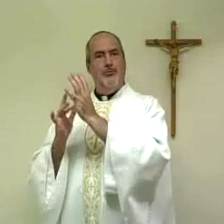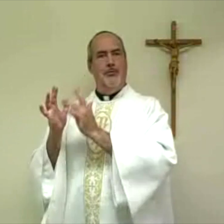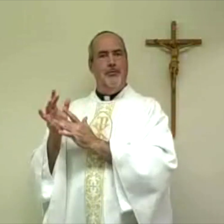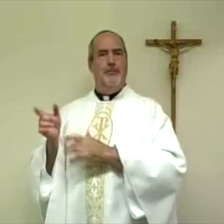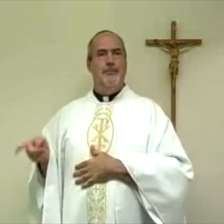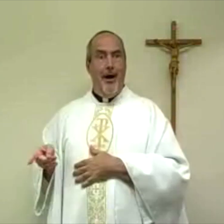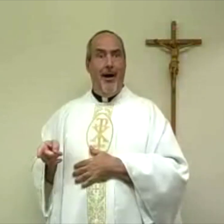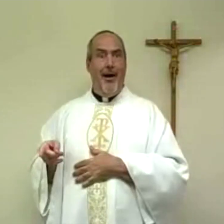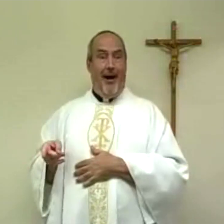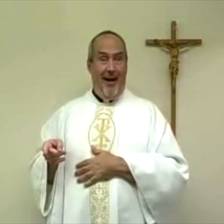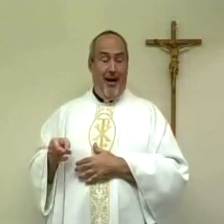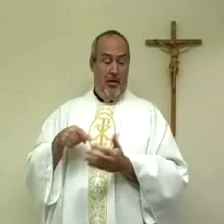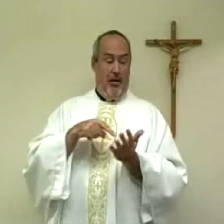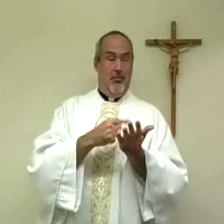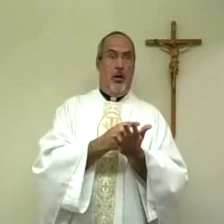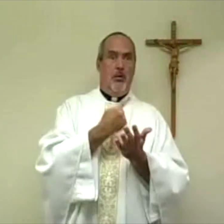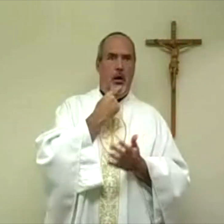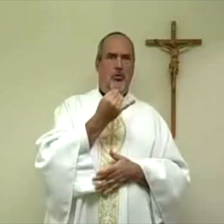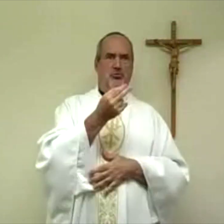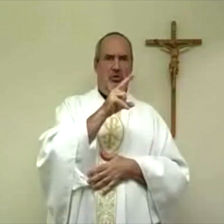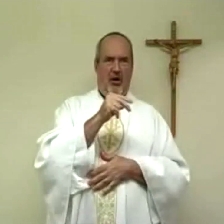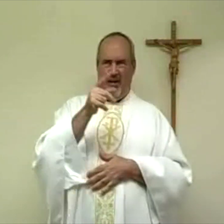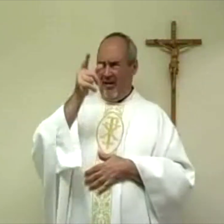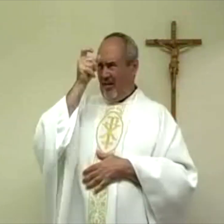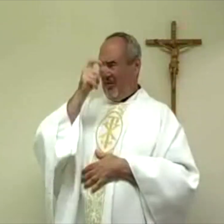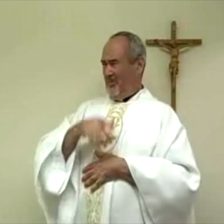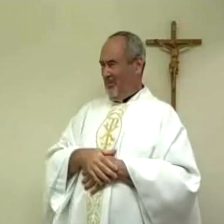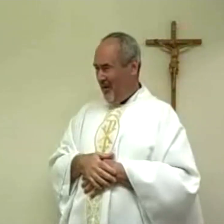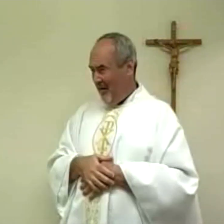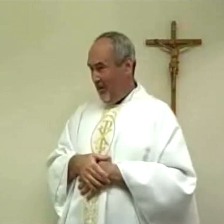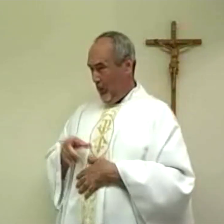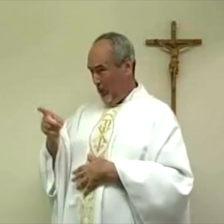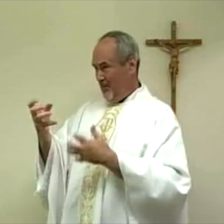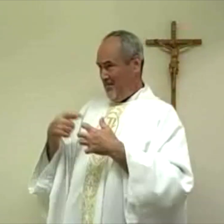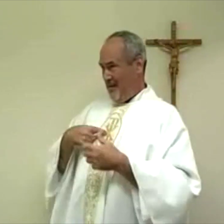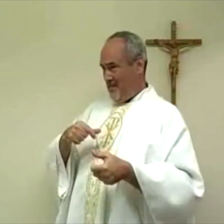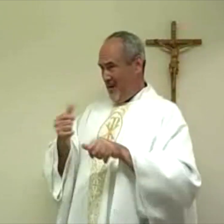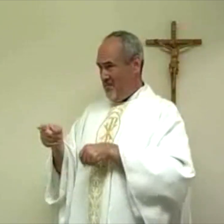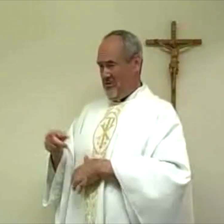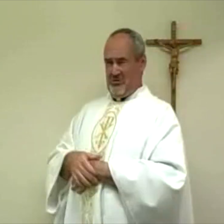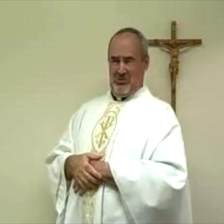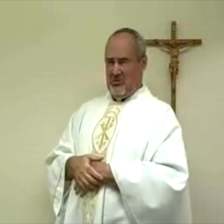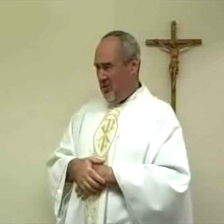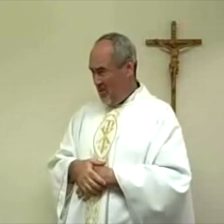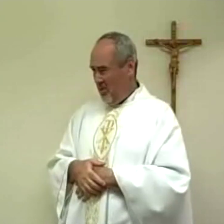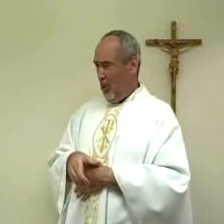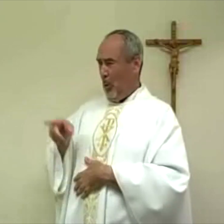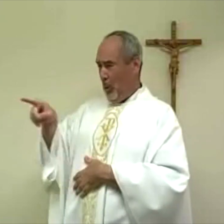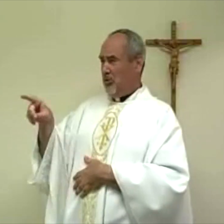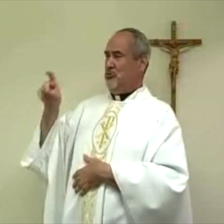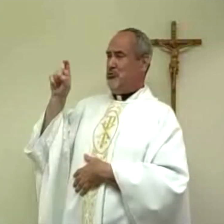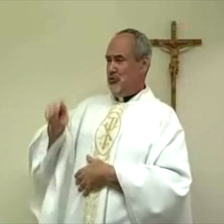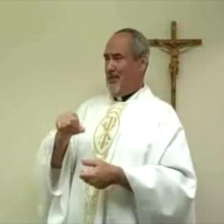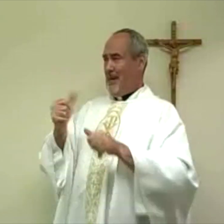and baptize him. And the Gospel says that John couldn't quite understand why Jesus wanted